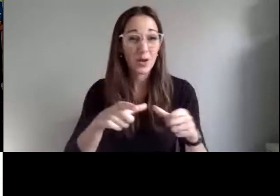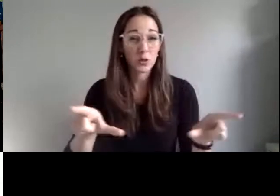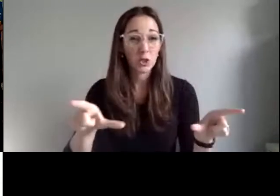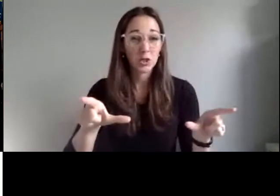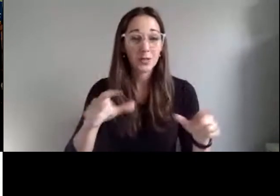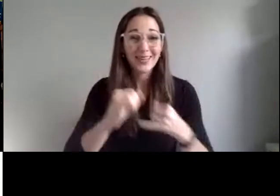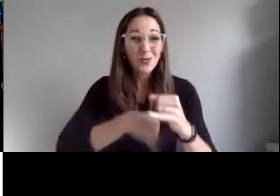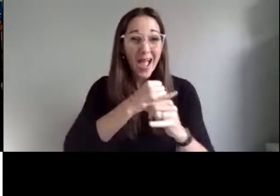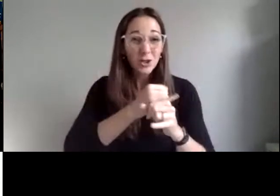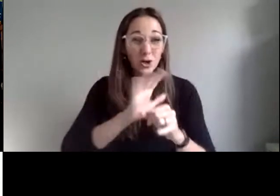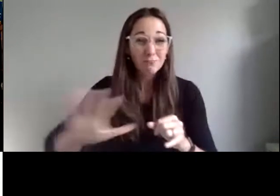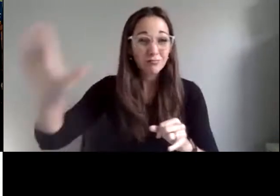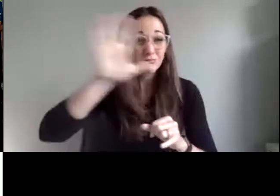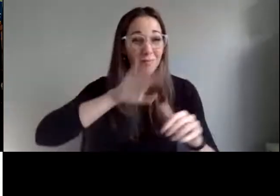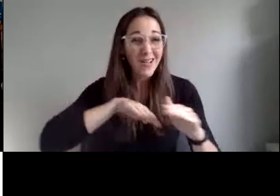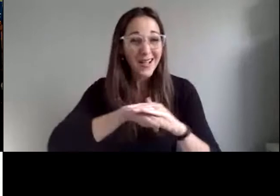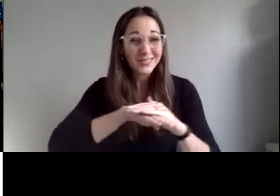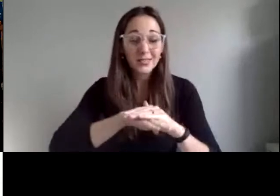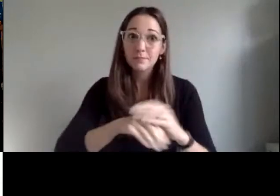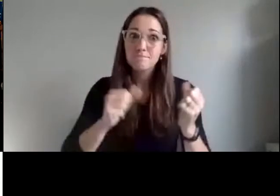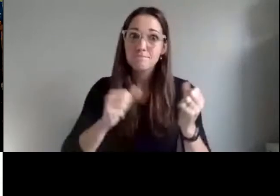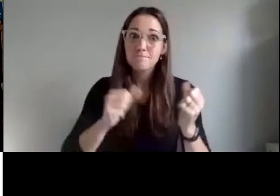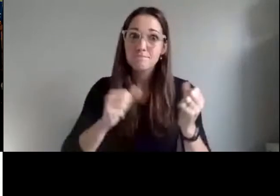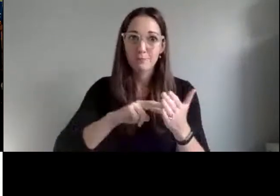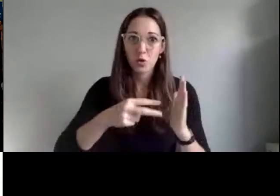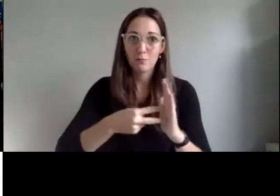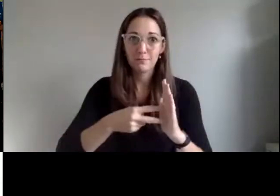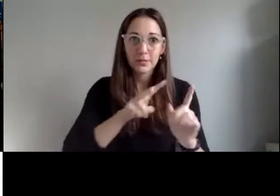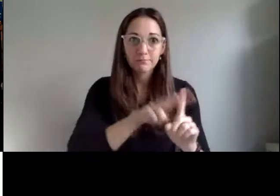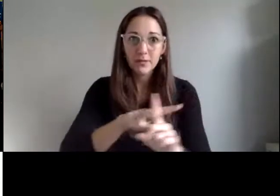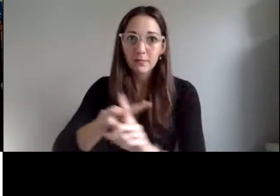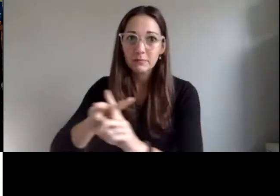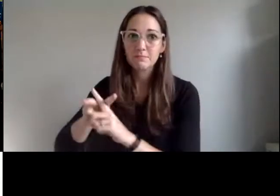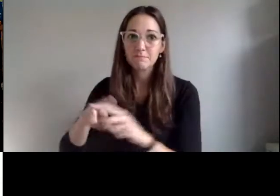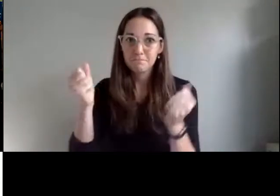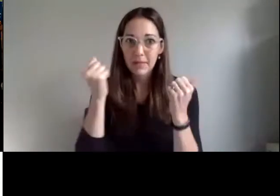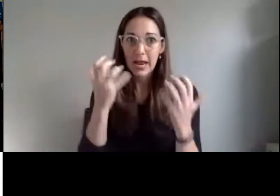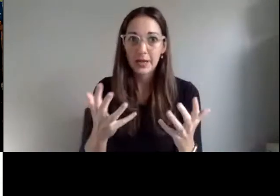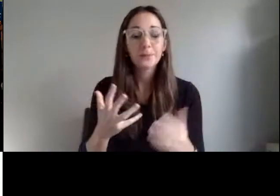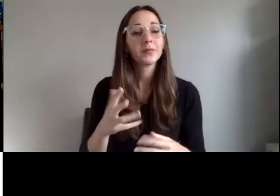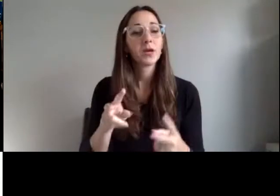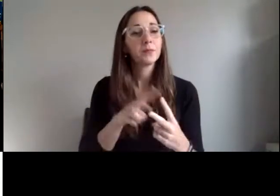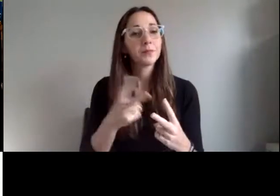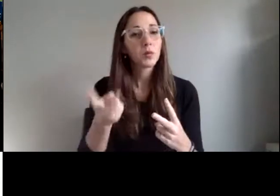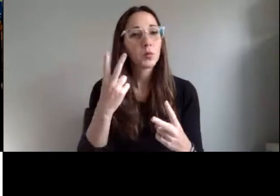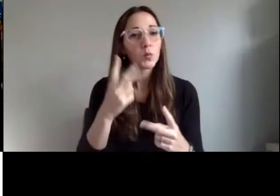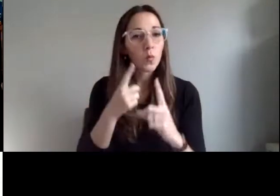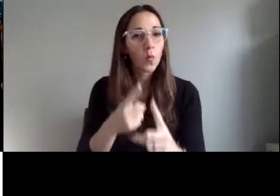different purposes. So 2 of the things that we're looking to do with it in the